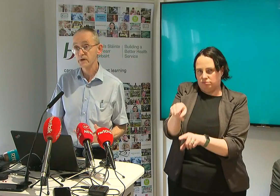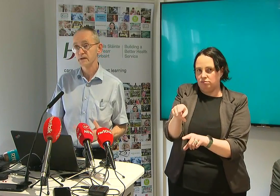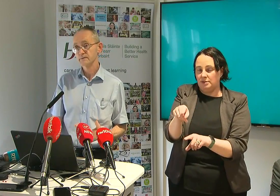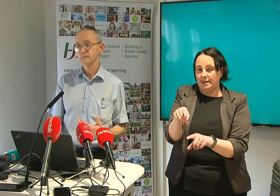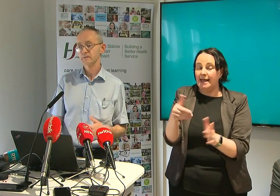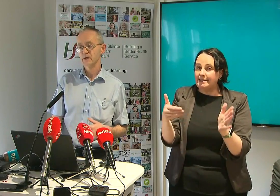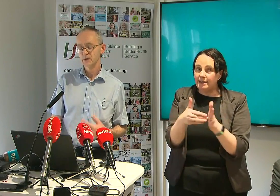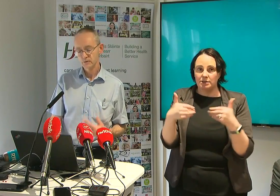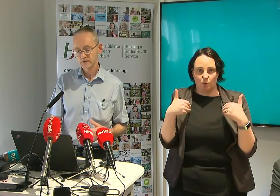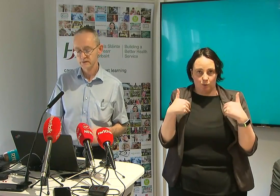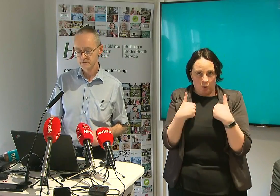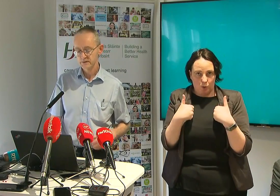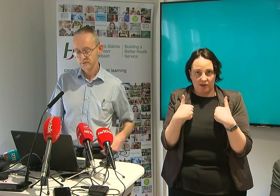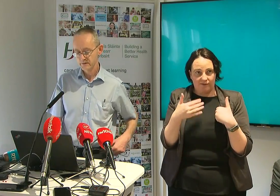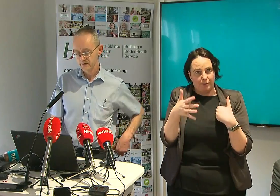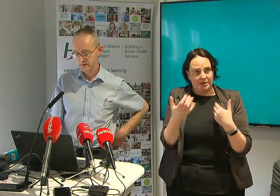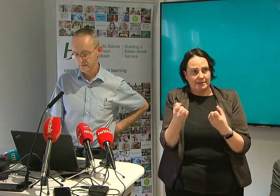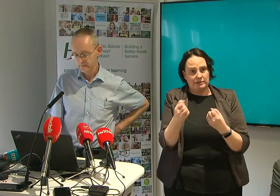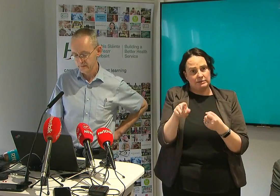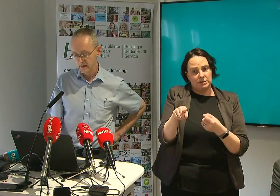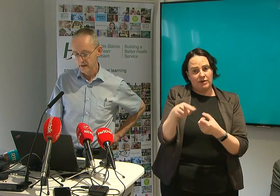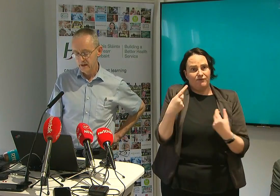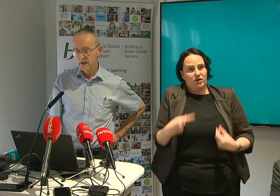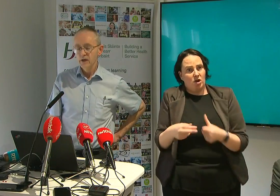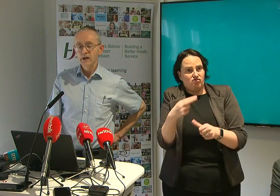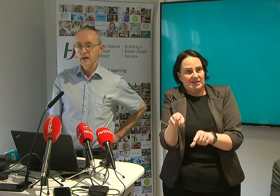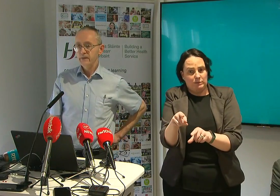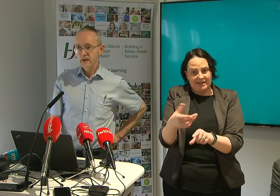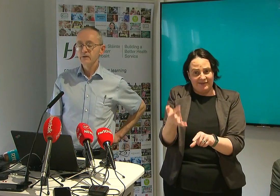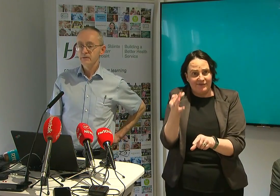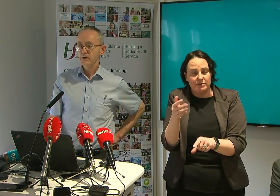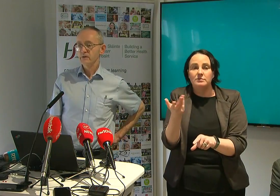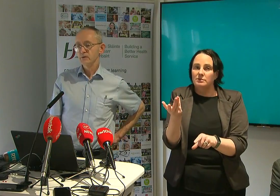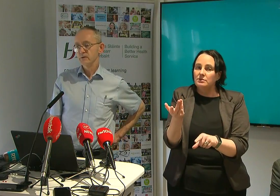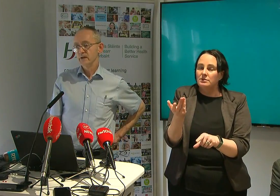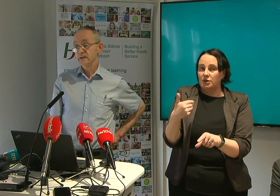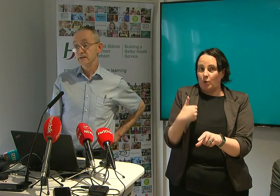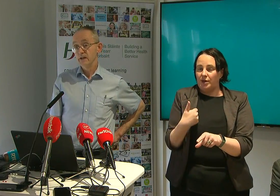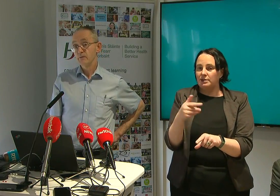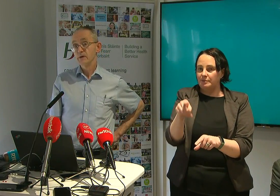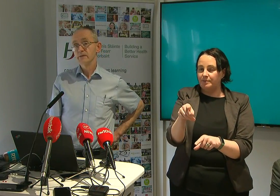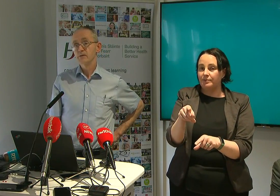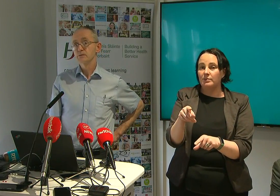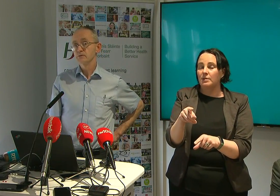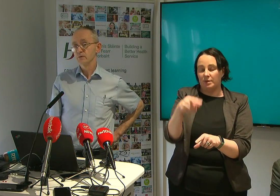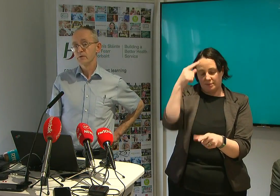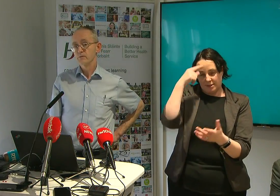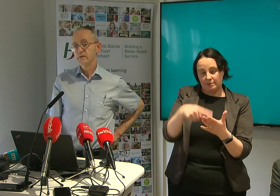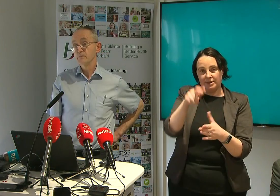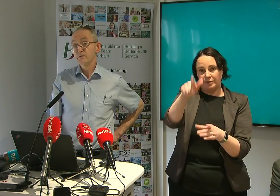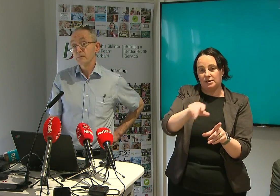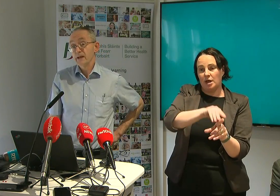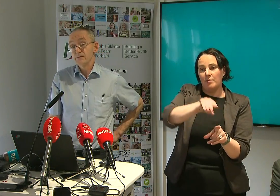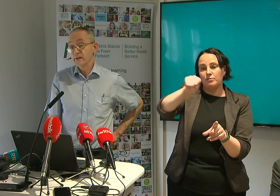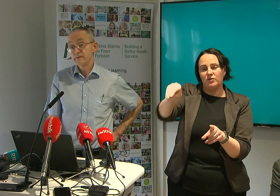very worrying for people who've got a vulnerable person in their house. In theory, the person could decide to live elsewhere and that would reduce their